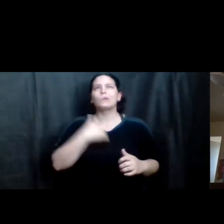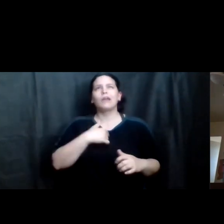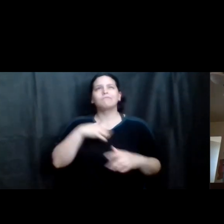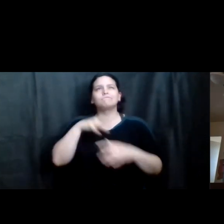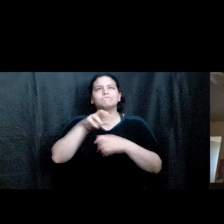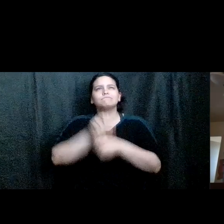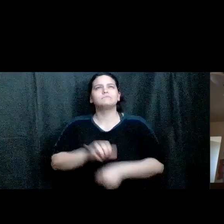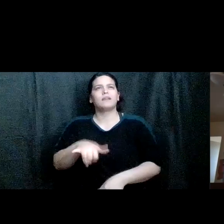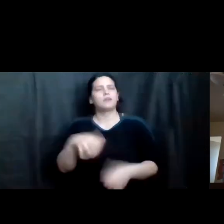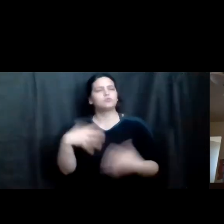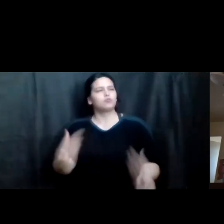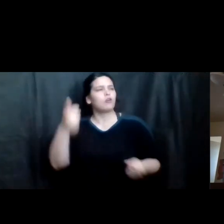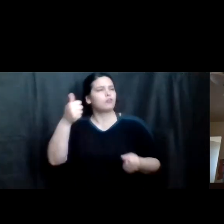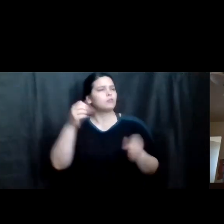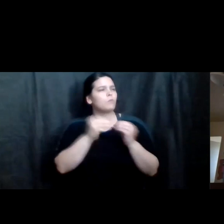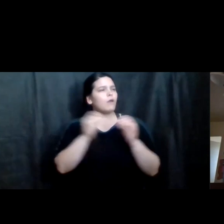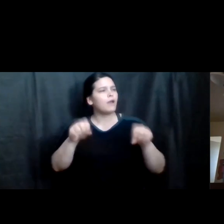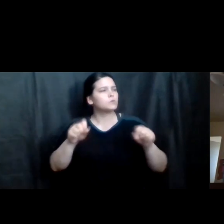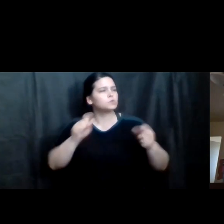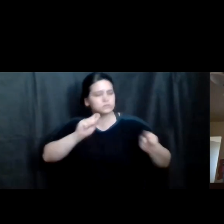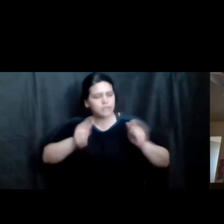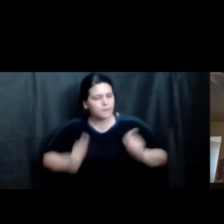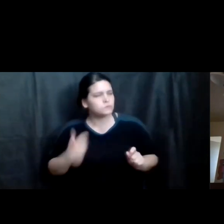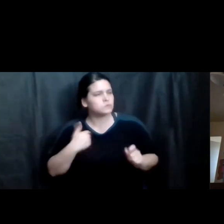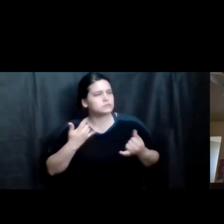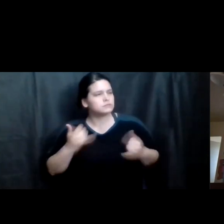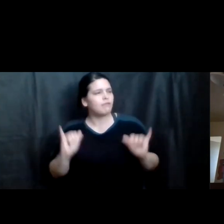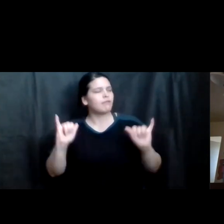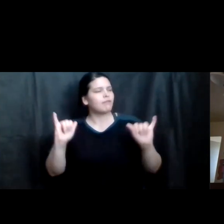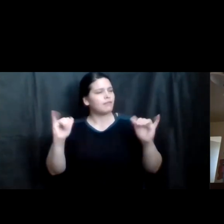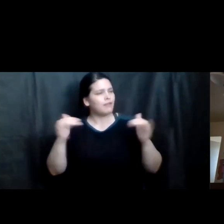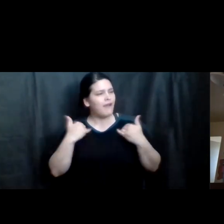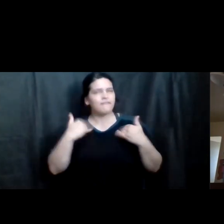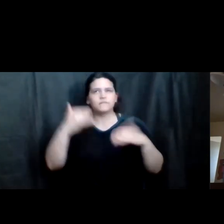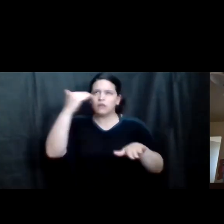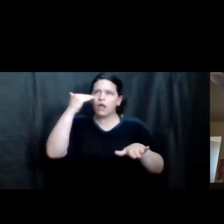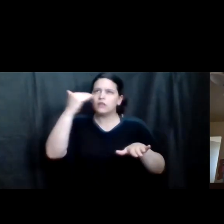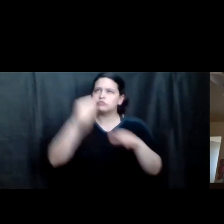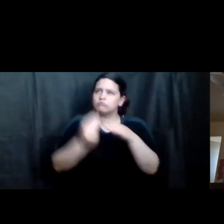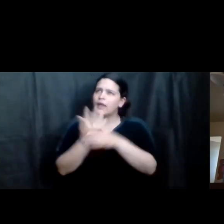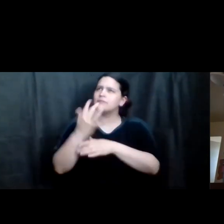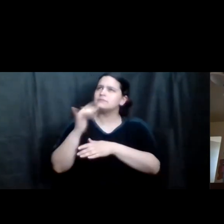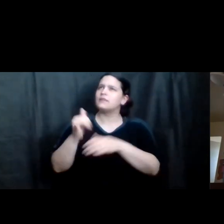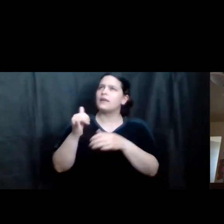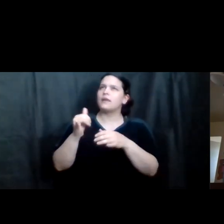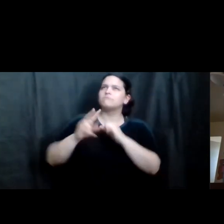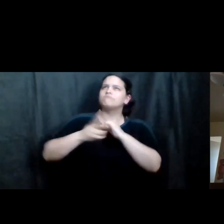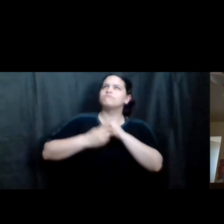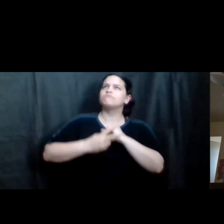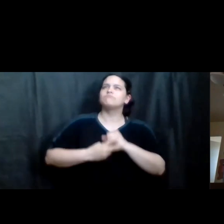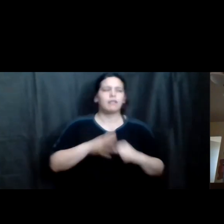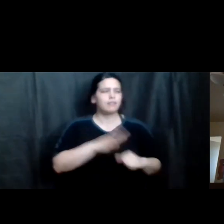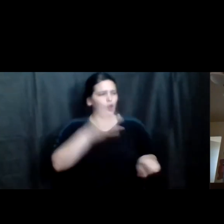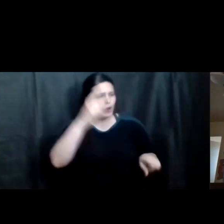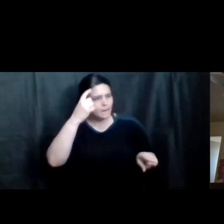to adapt, as we still draw knowledge from plants who store the weather patterns in their memory, who are diligently stored and